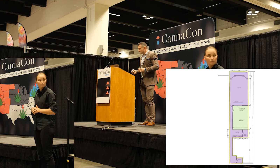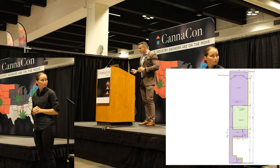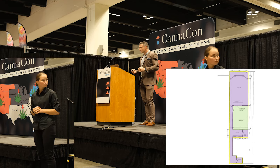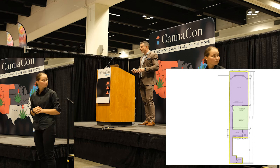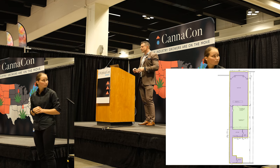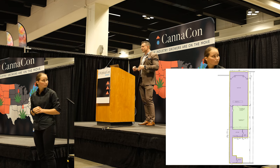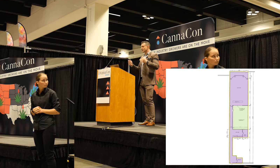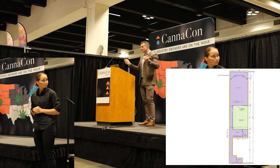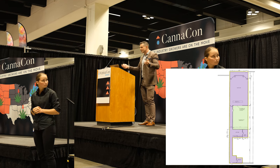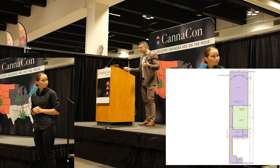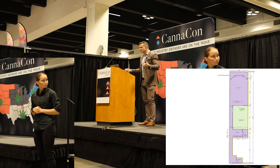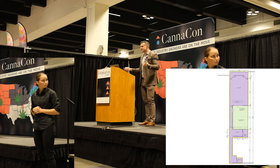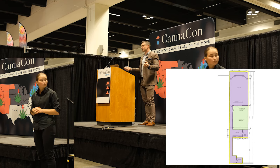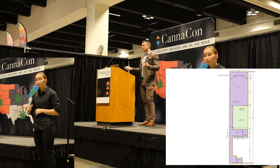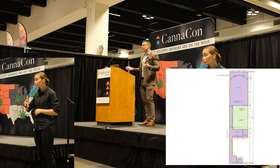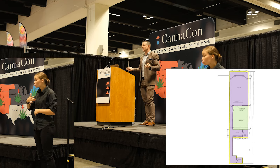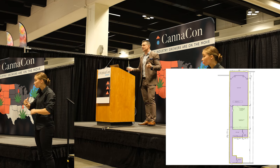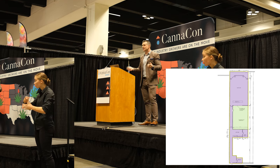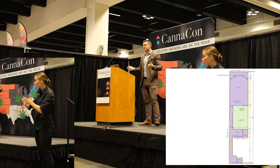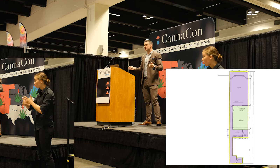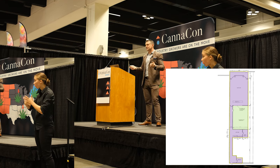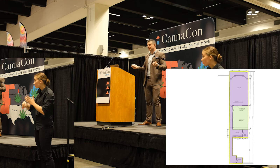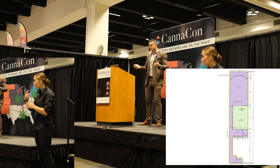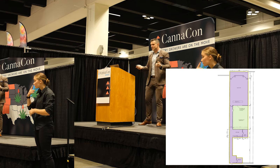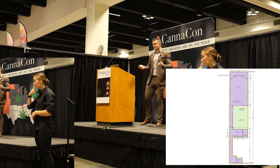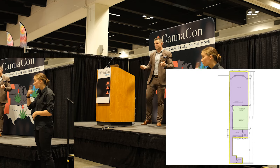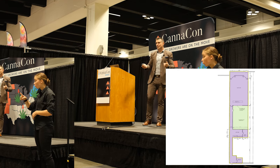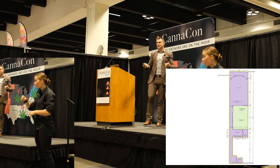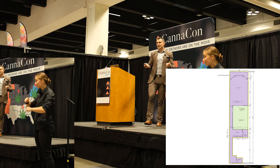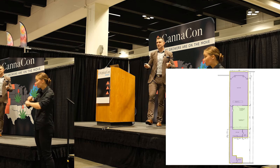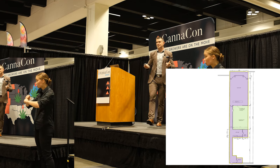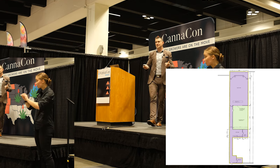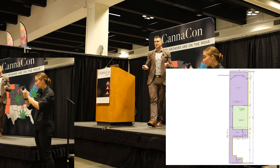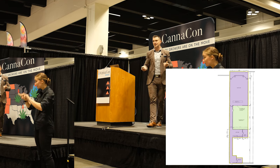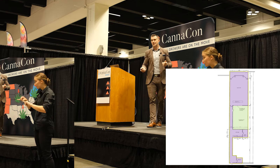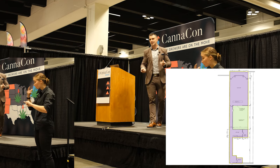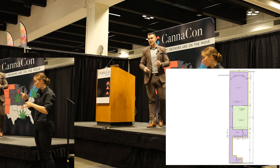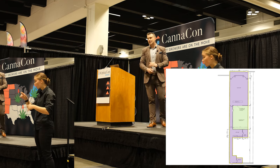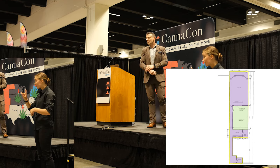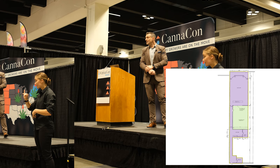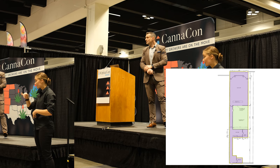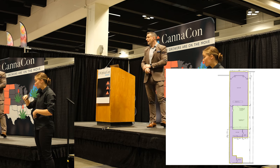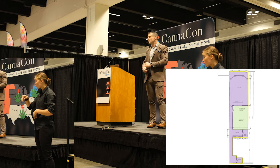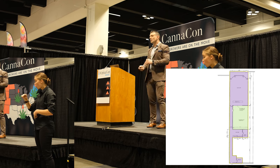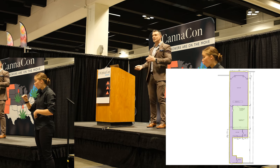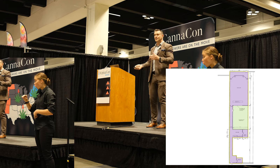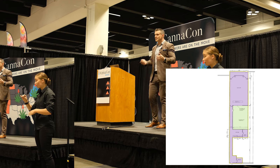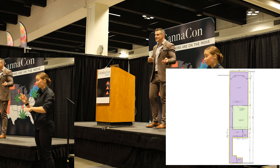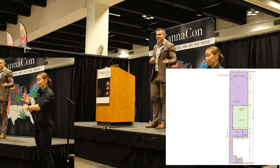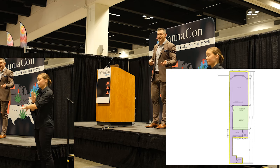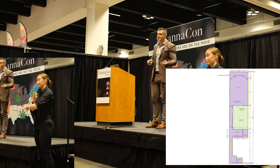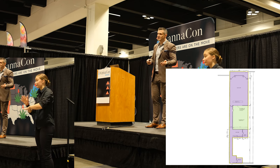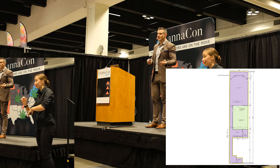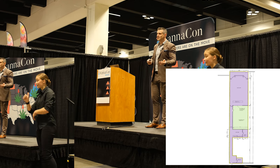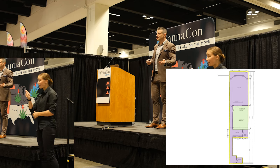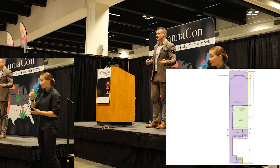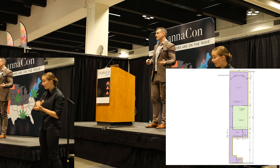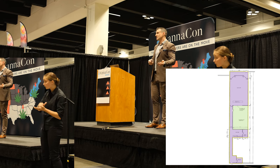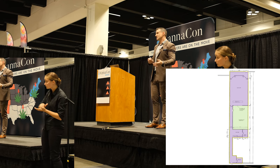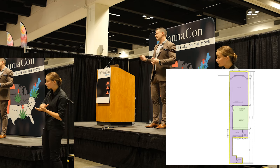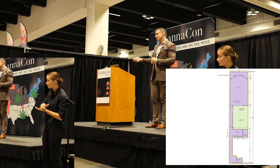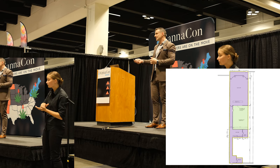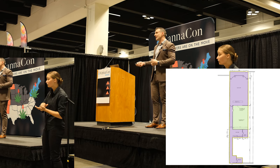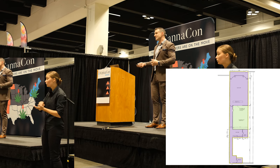So typical costs for physical security systems for a retail dispensary can range from anywhere from